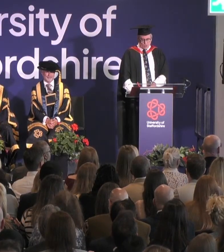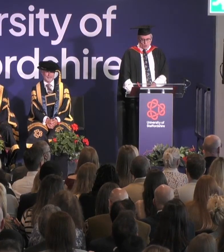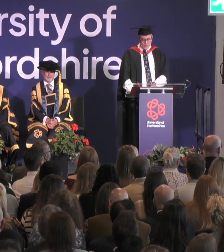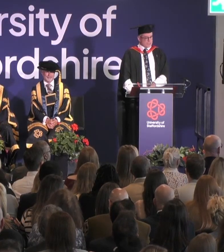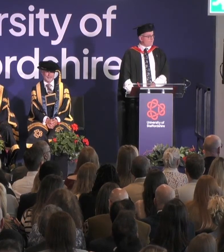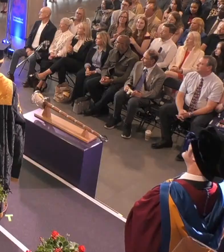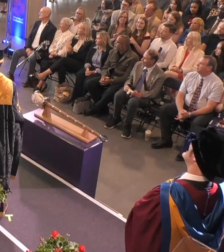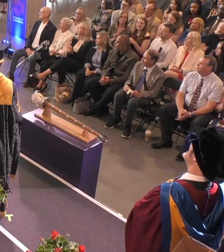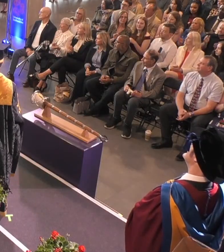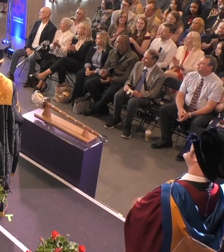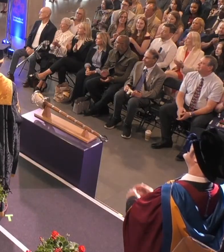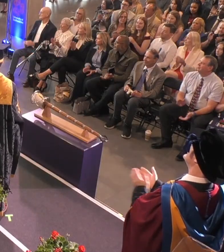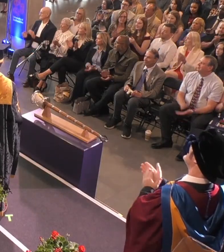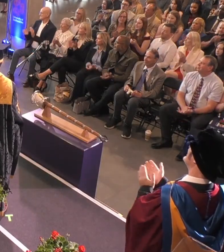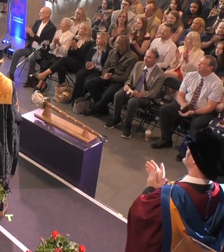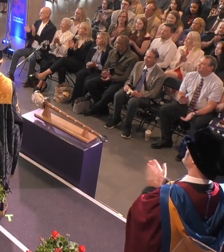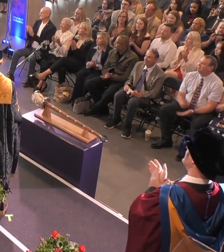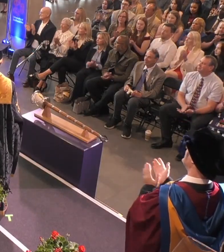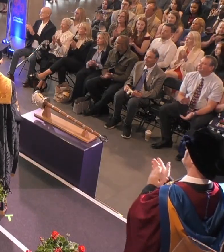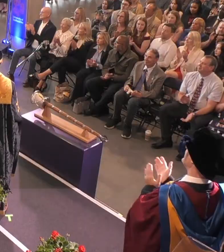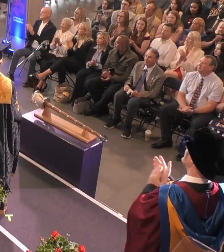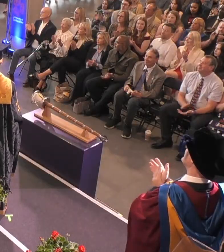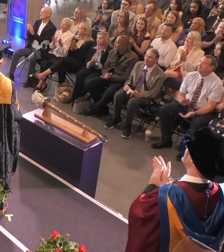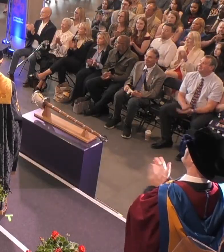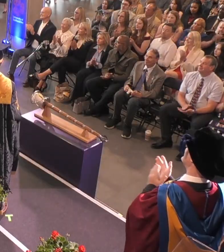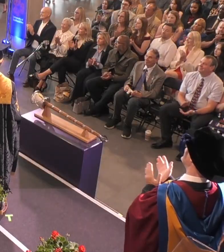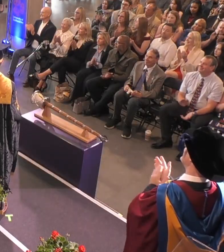Danai Mawibra.